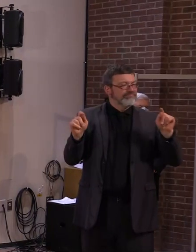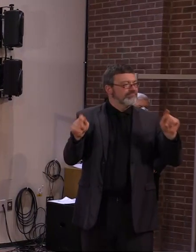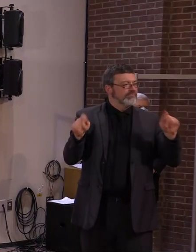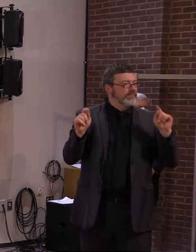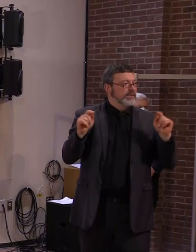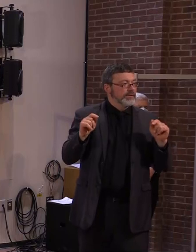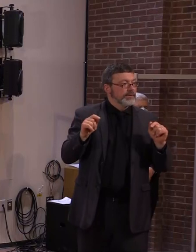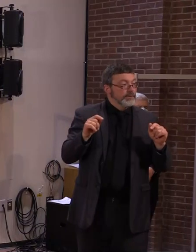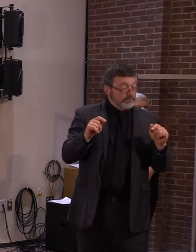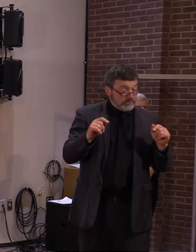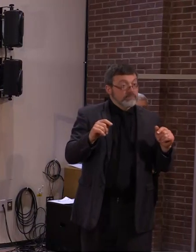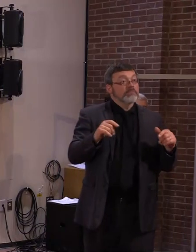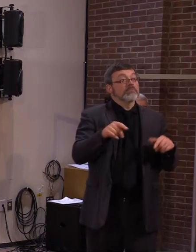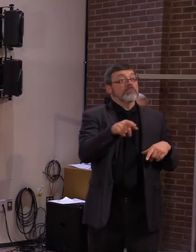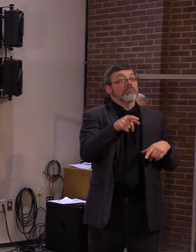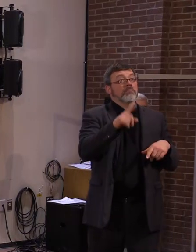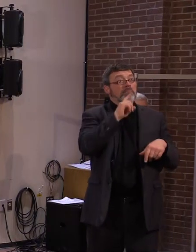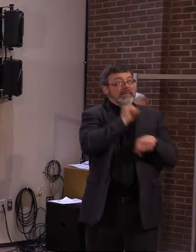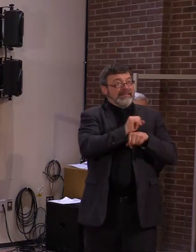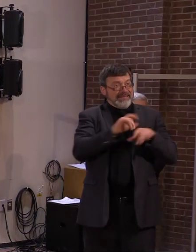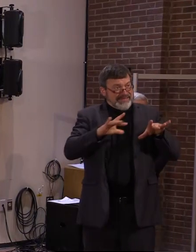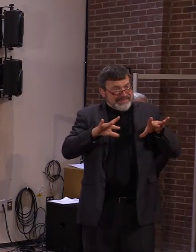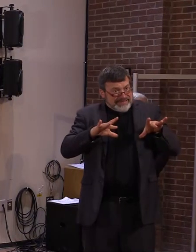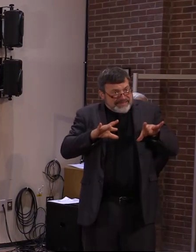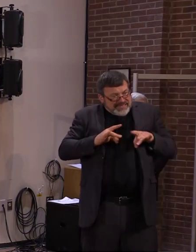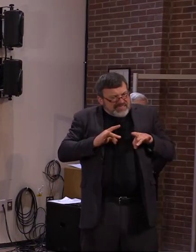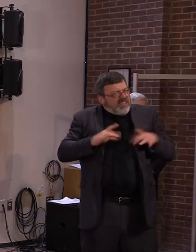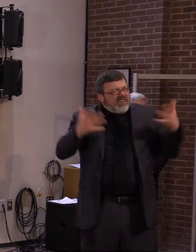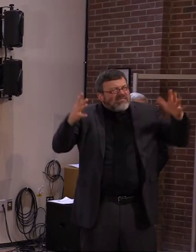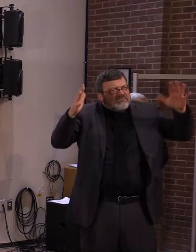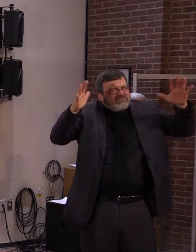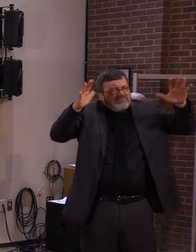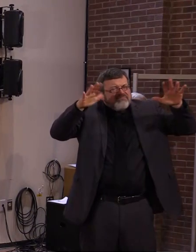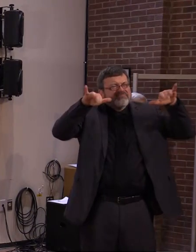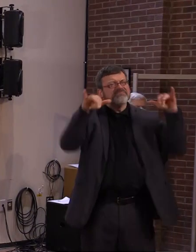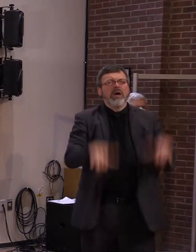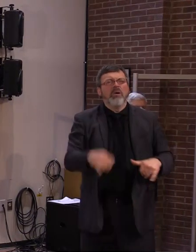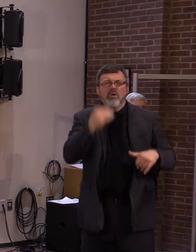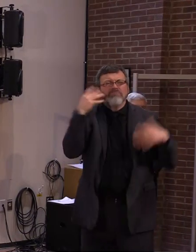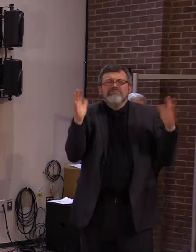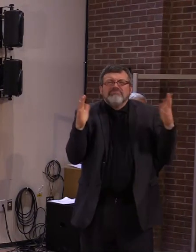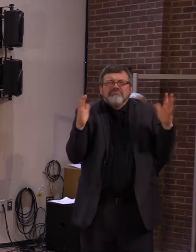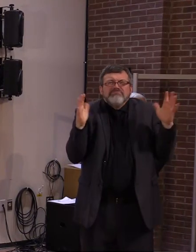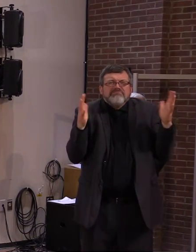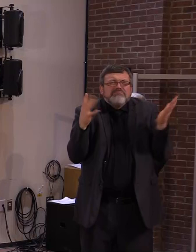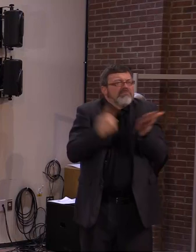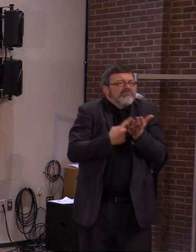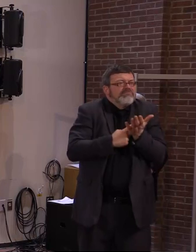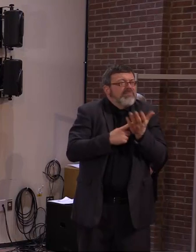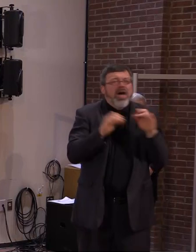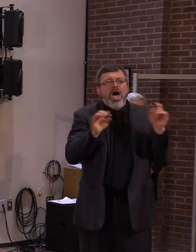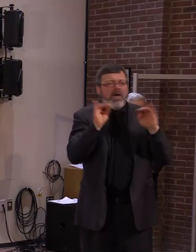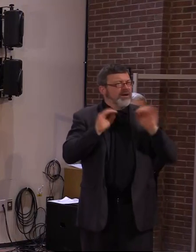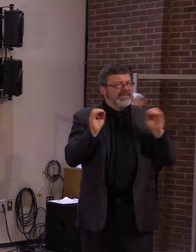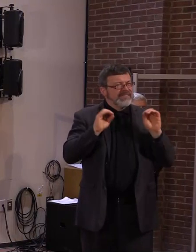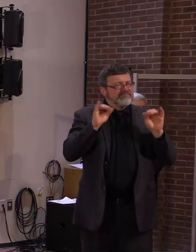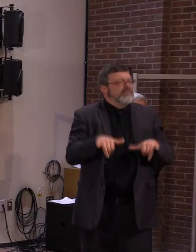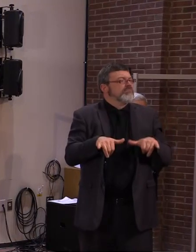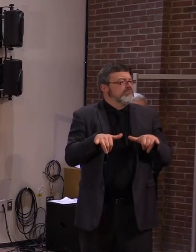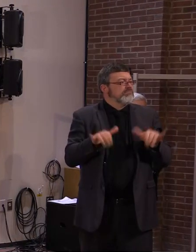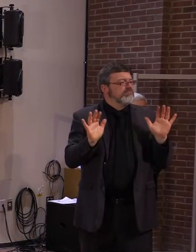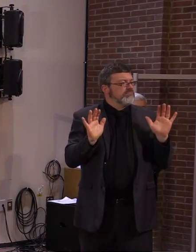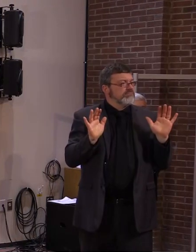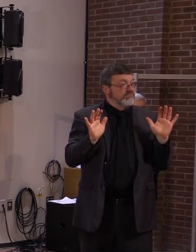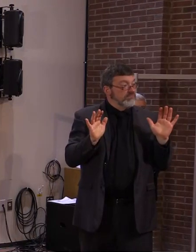your vaccination status, and keep gatherings small and safe. Now that we're in the season